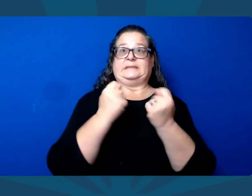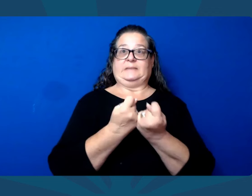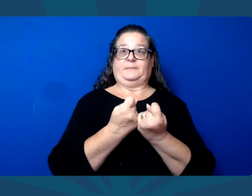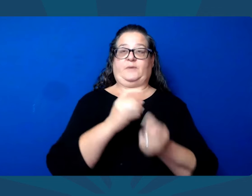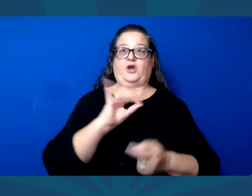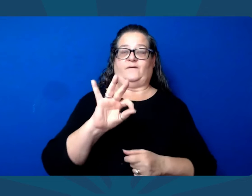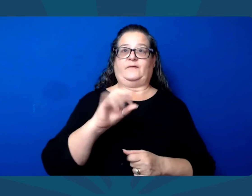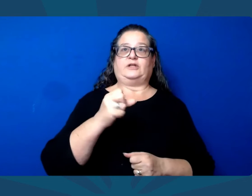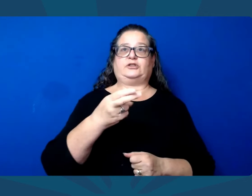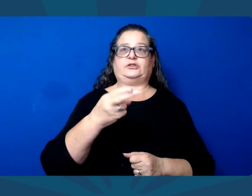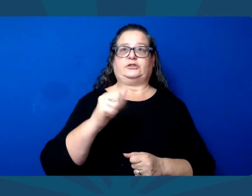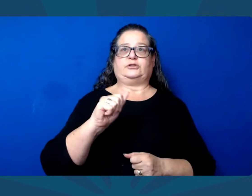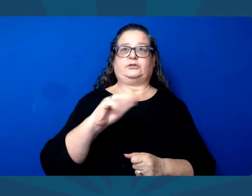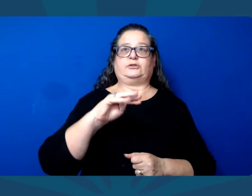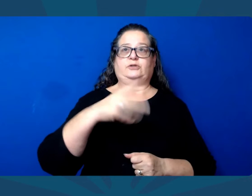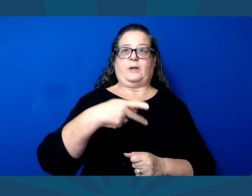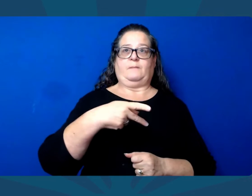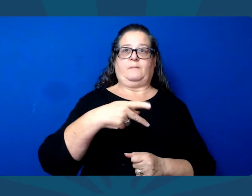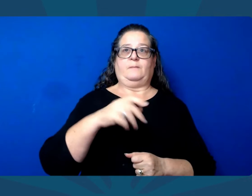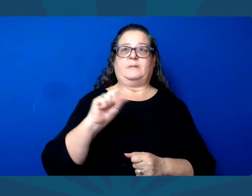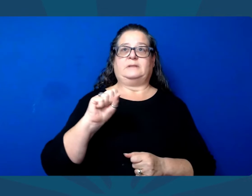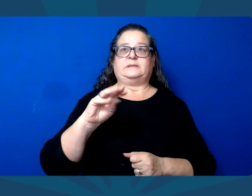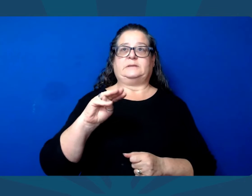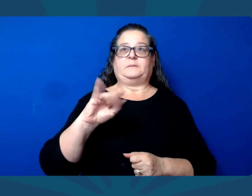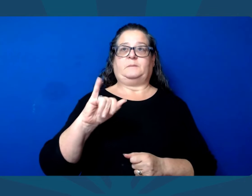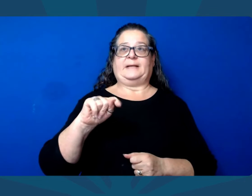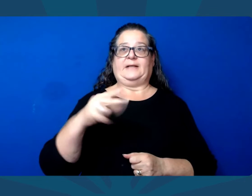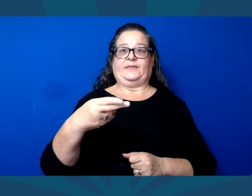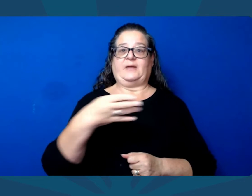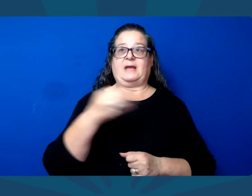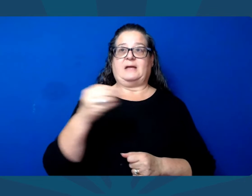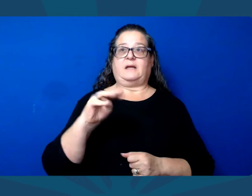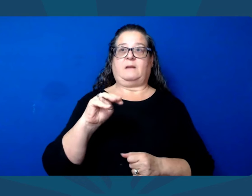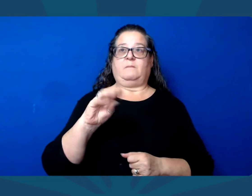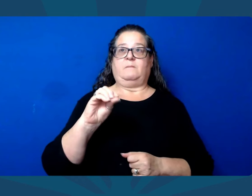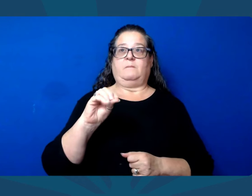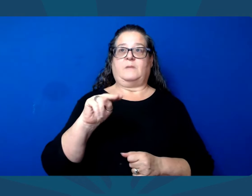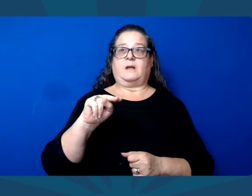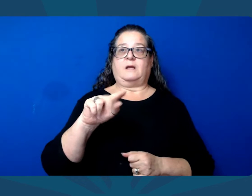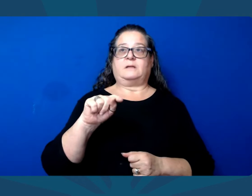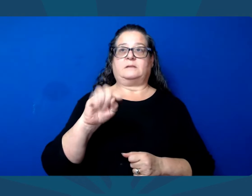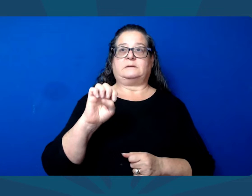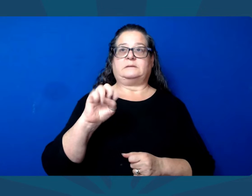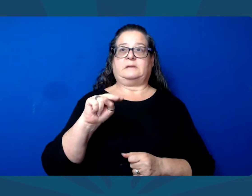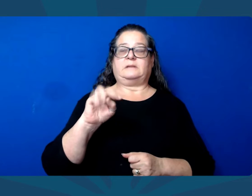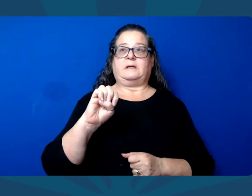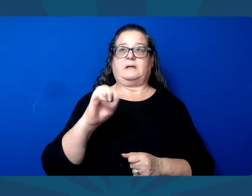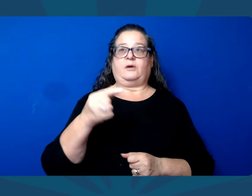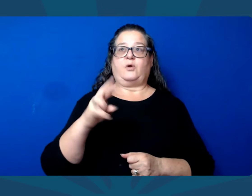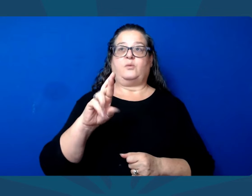Part of your proven conservative team of Shamp, Smith, and Montenegro.